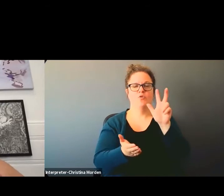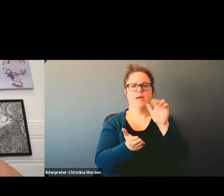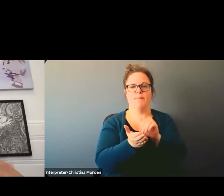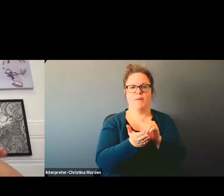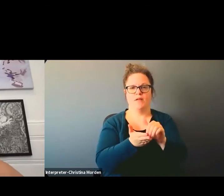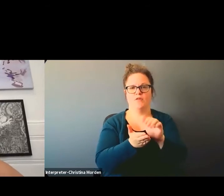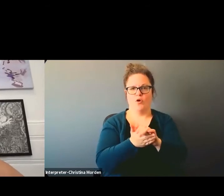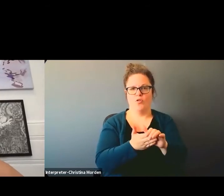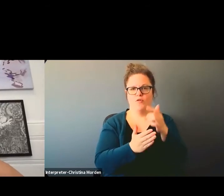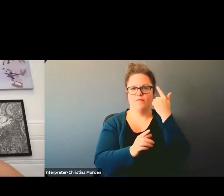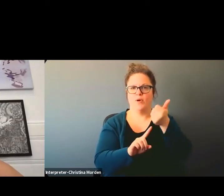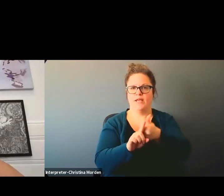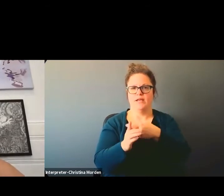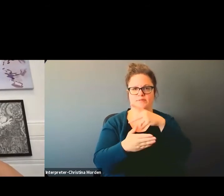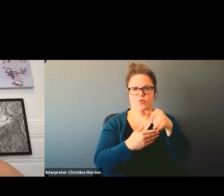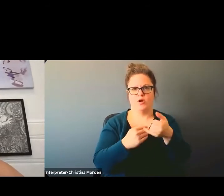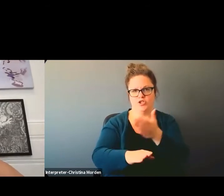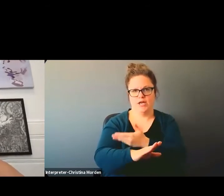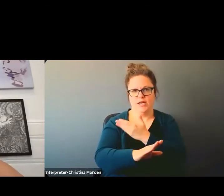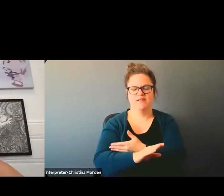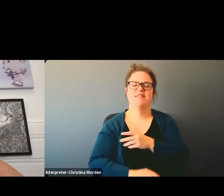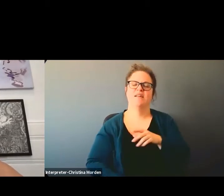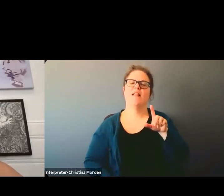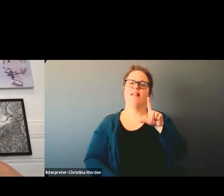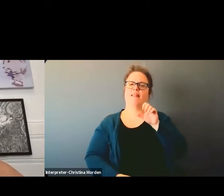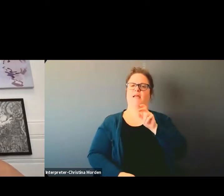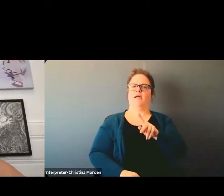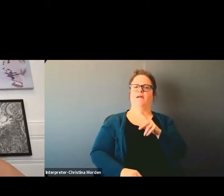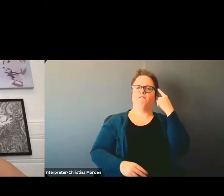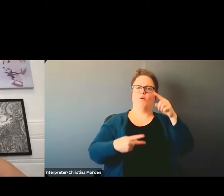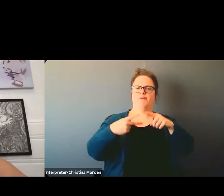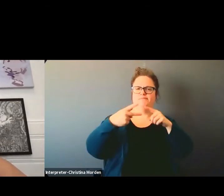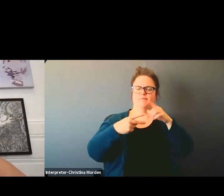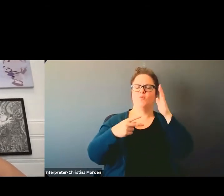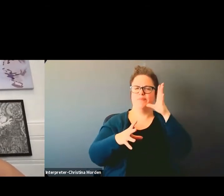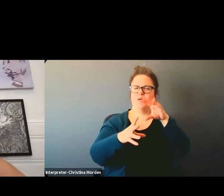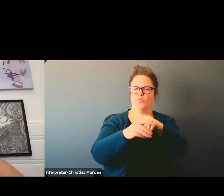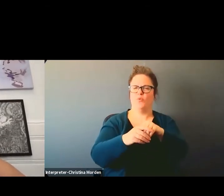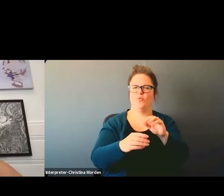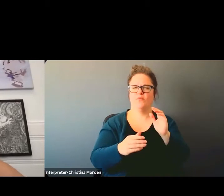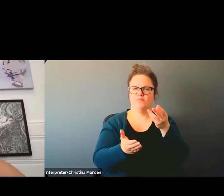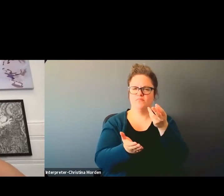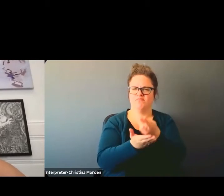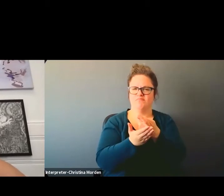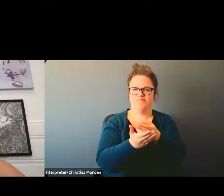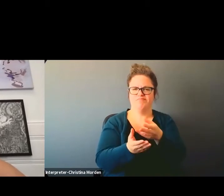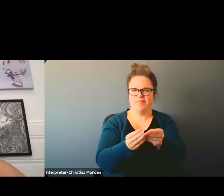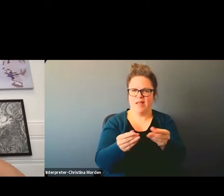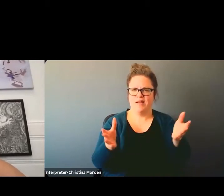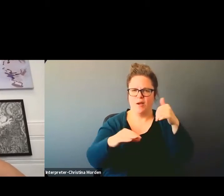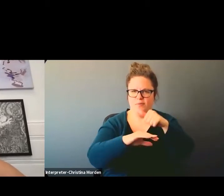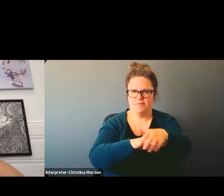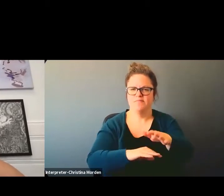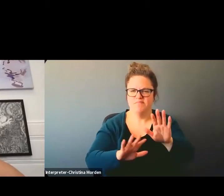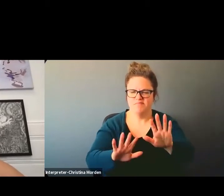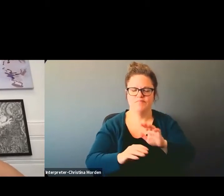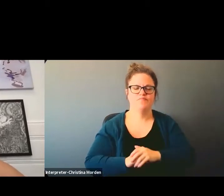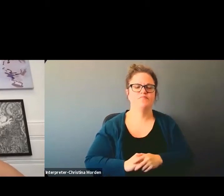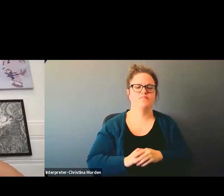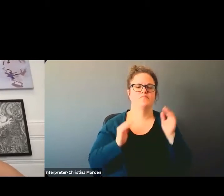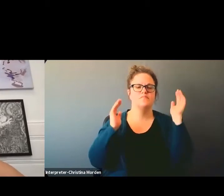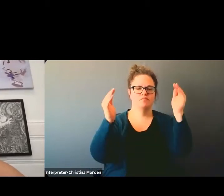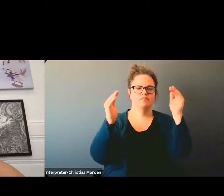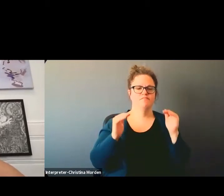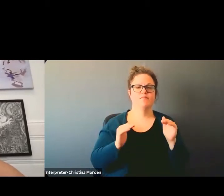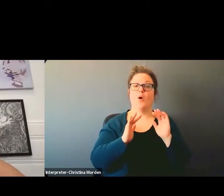The link to that site will be in the resource handout, so no worries. Now, if we're talking about online accessibility for people